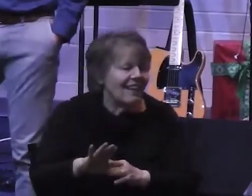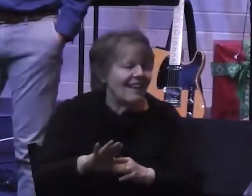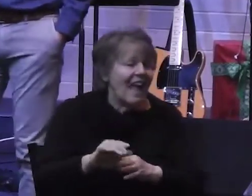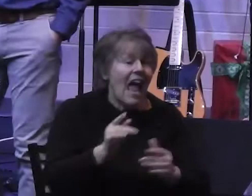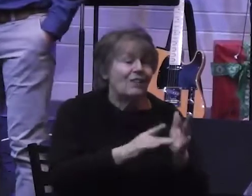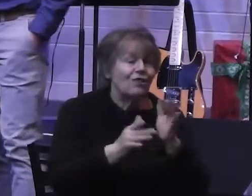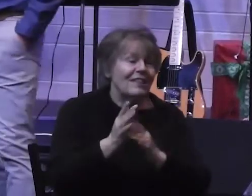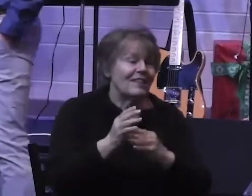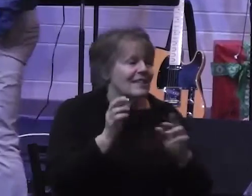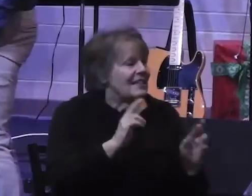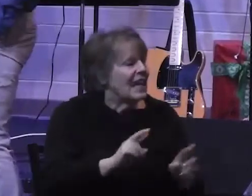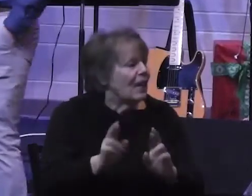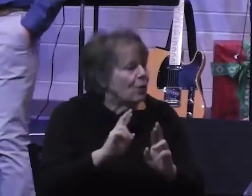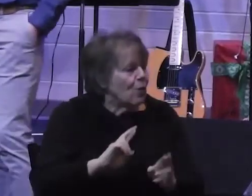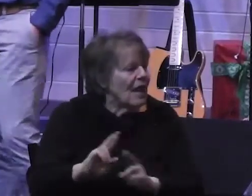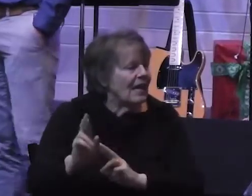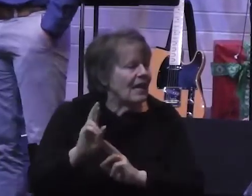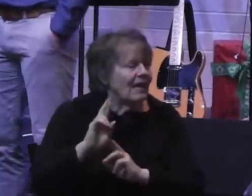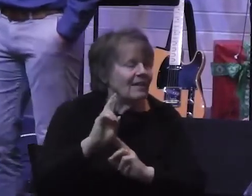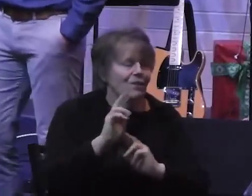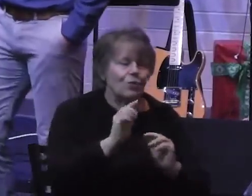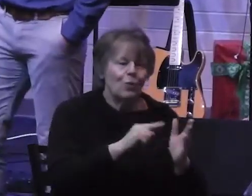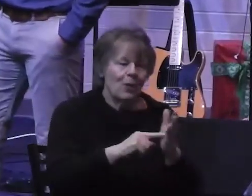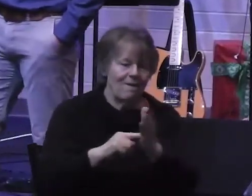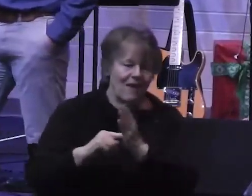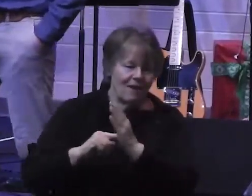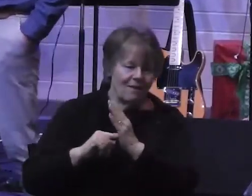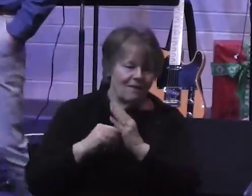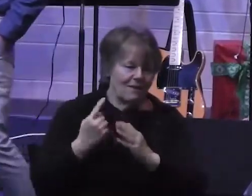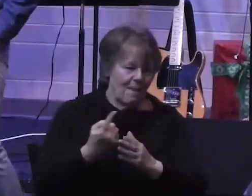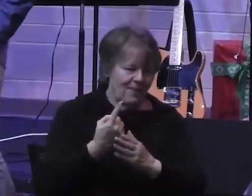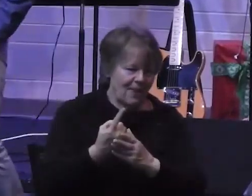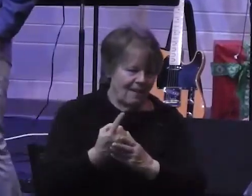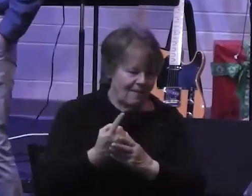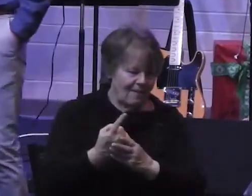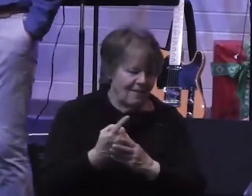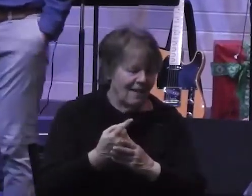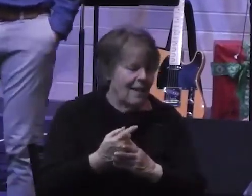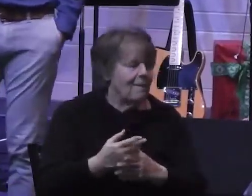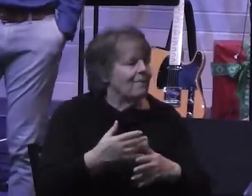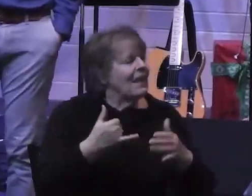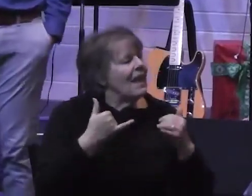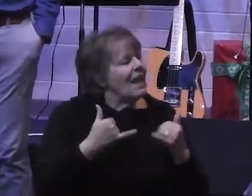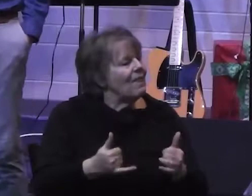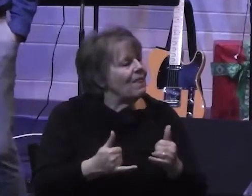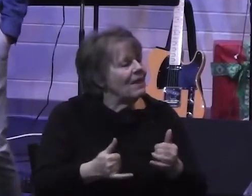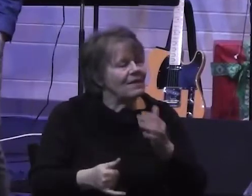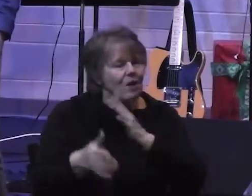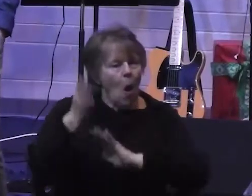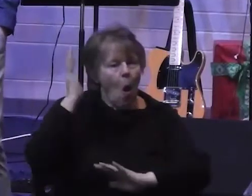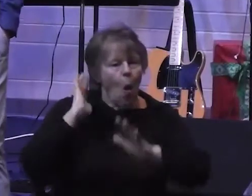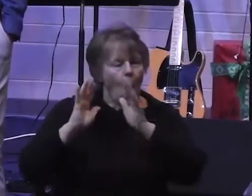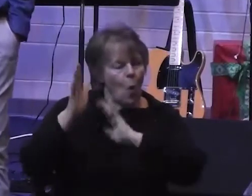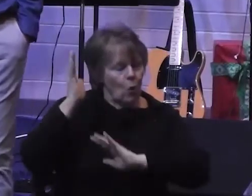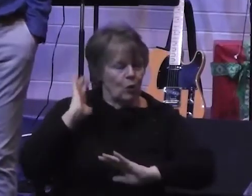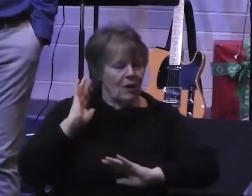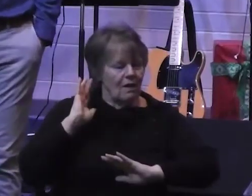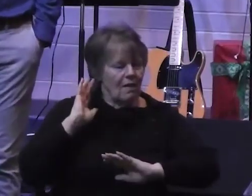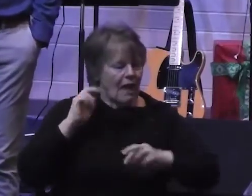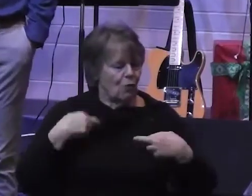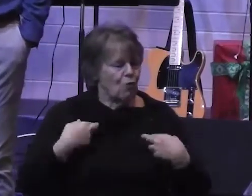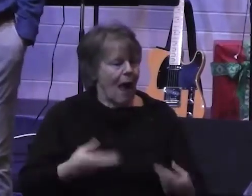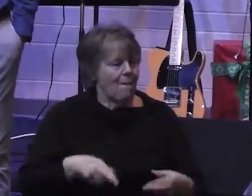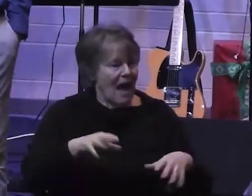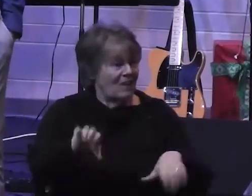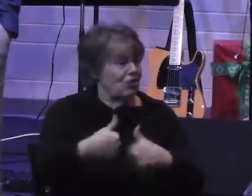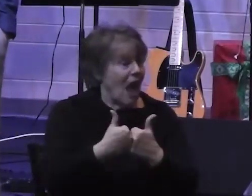ready to reveal. See, in this whole discussion, in ancient rabbinic rap battle